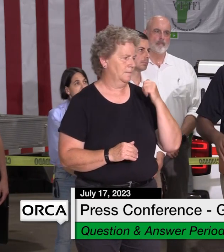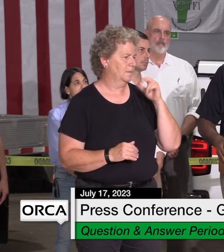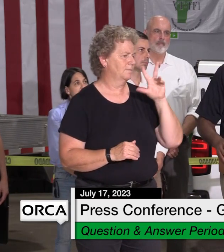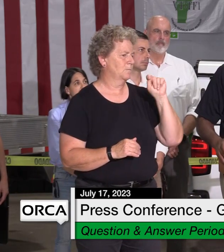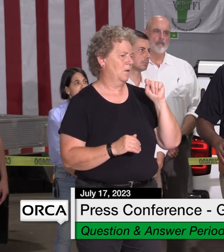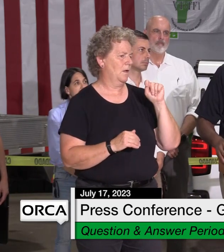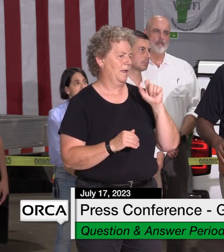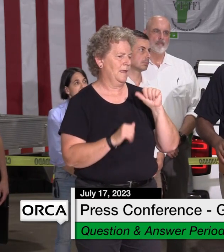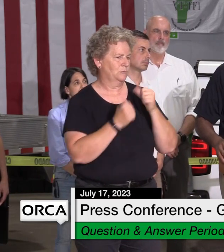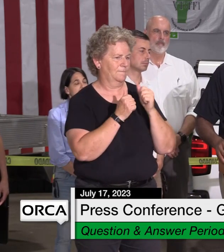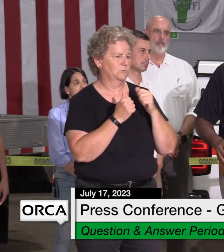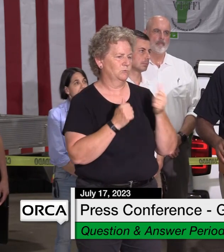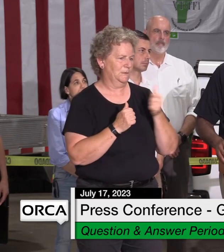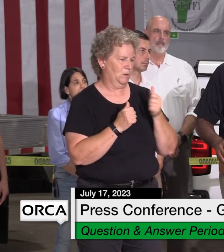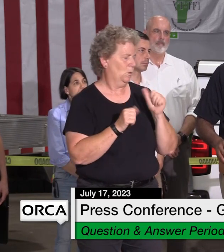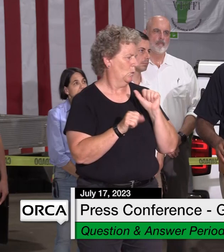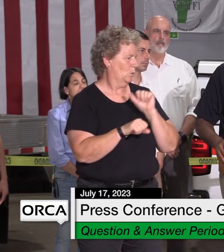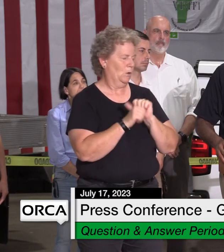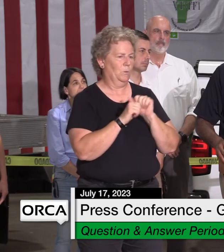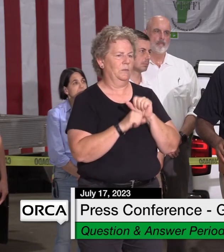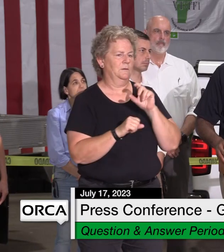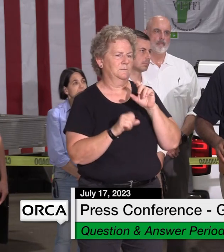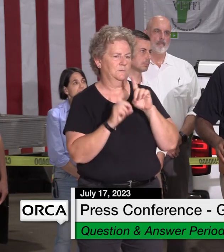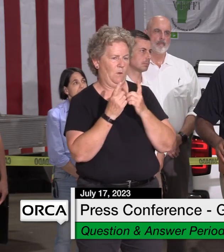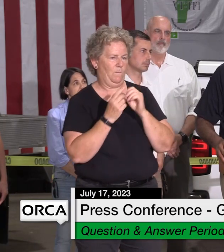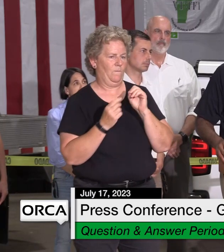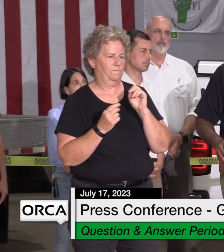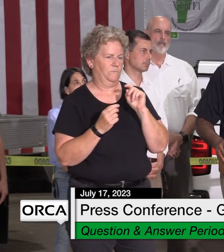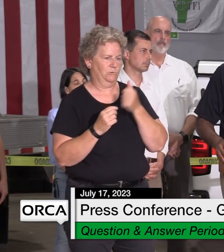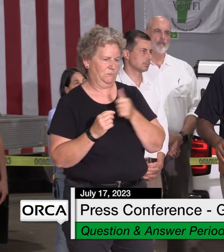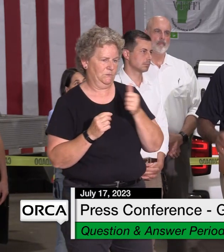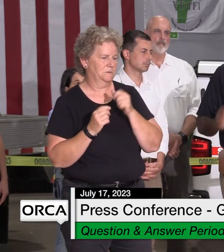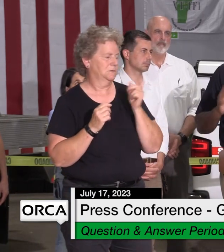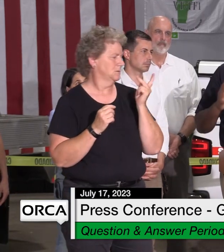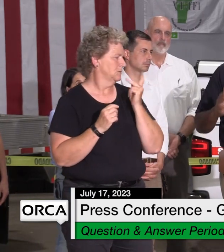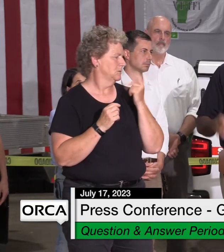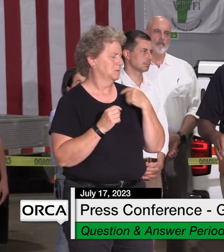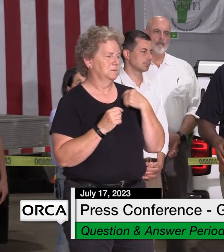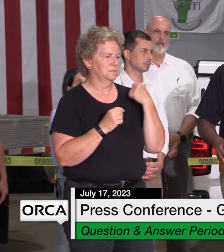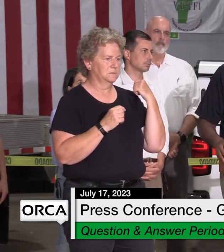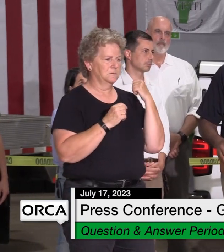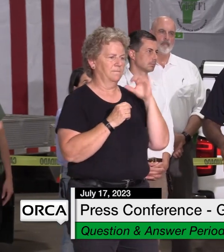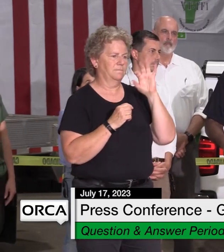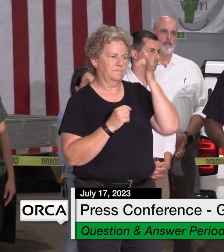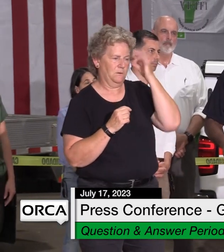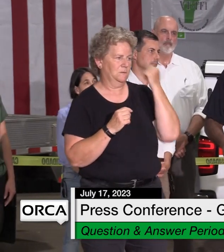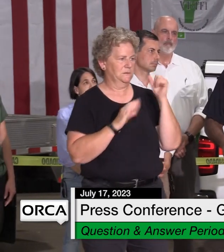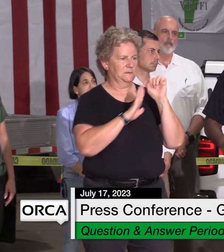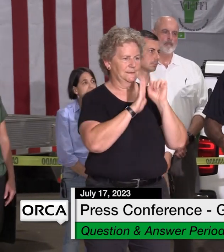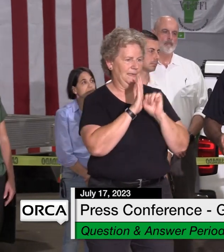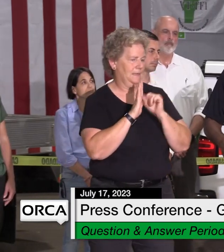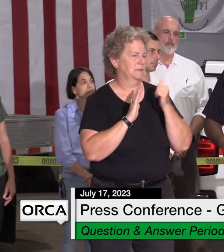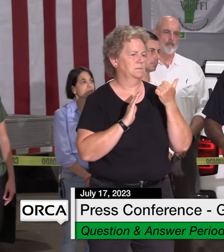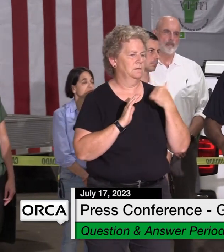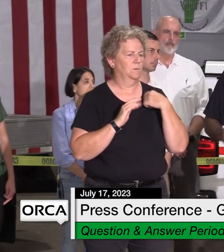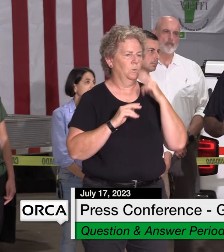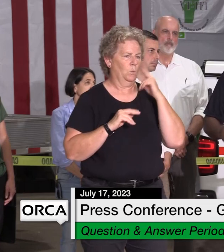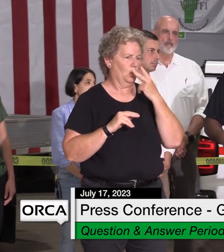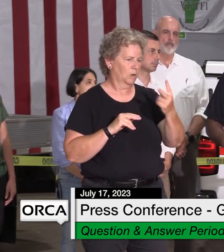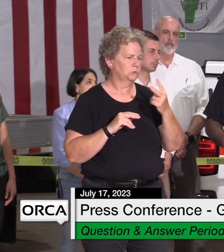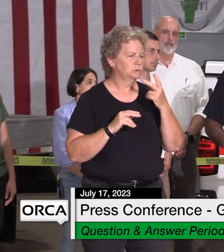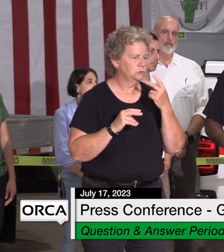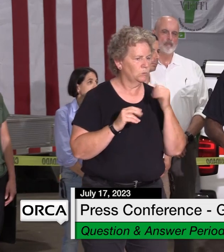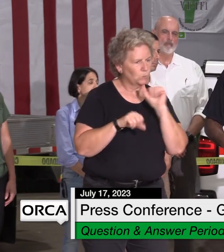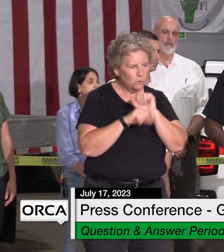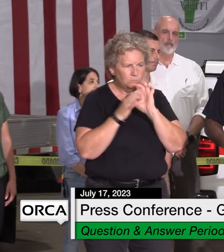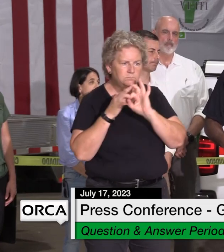have LTAP, our local technical assistance programs that are available. So our message is to communities big and small, the